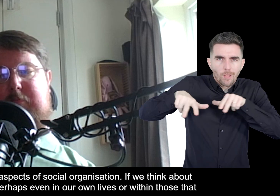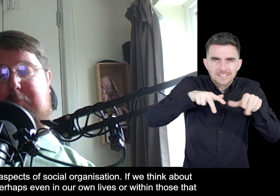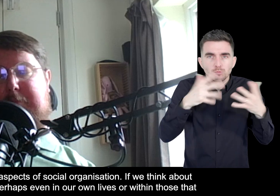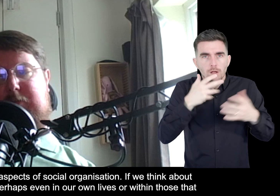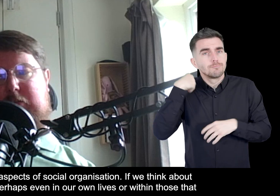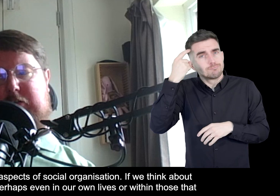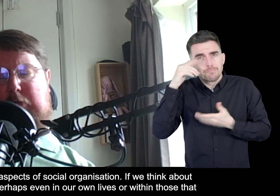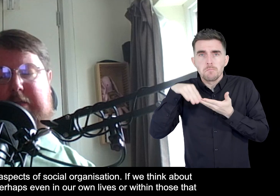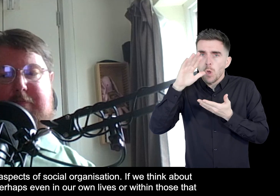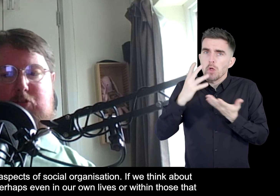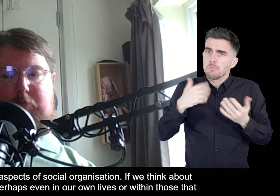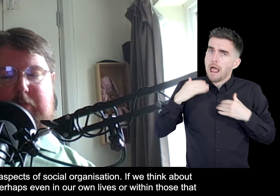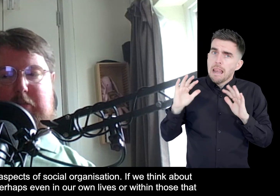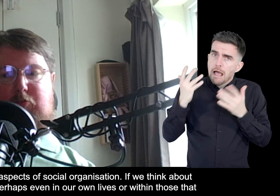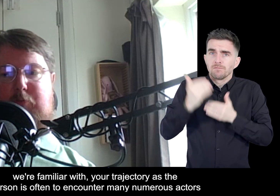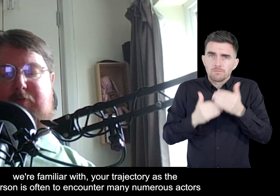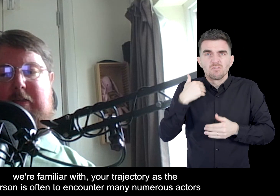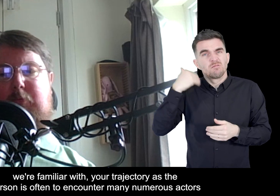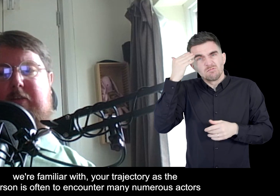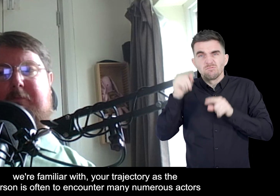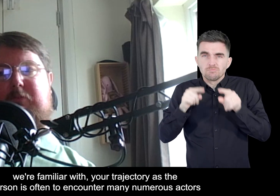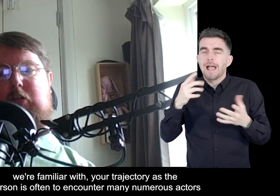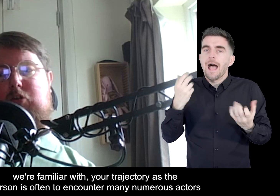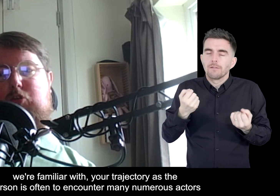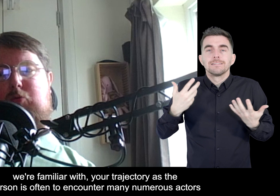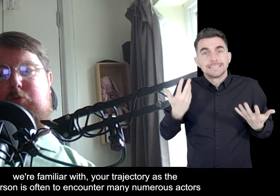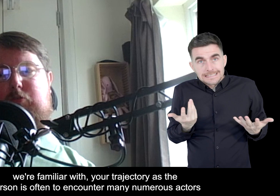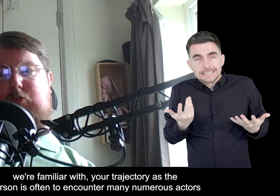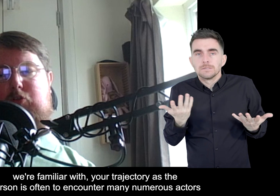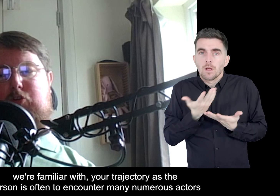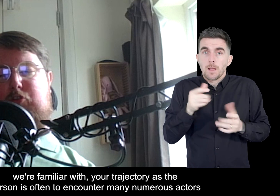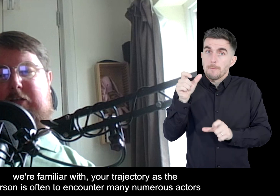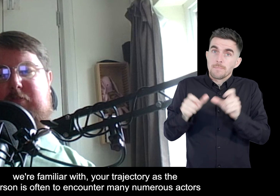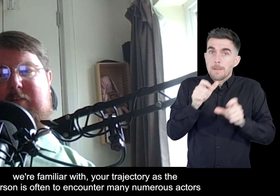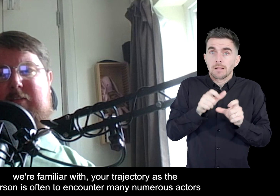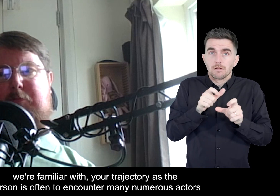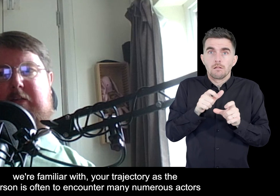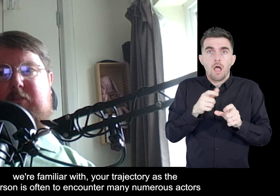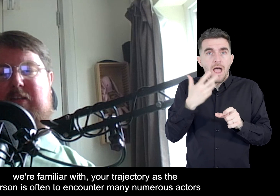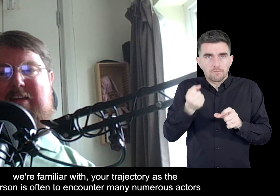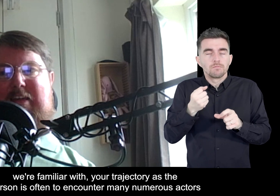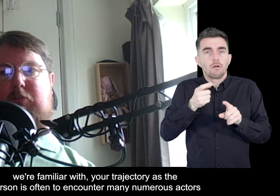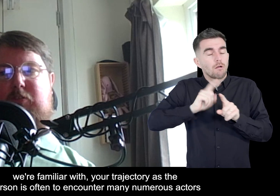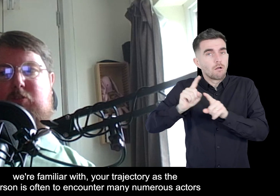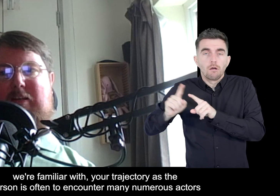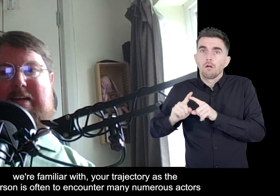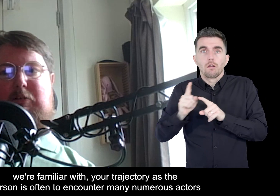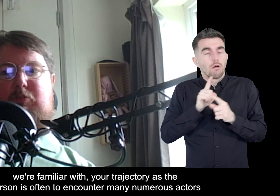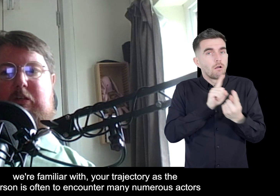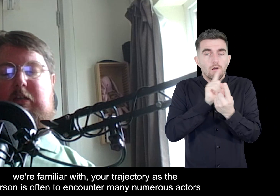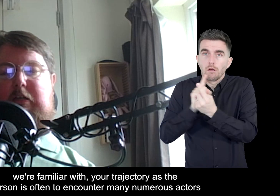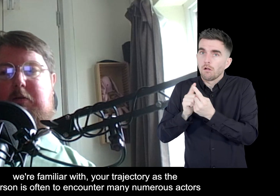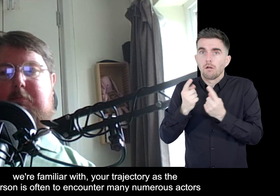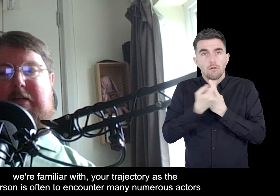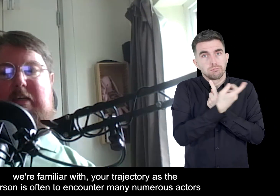about perhaps even on our own lives or within those that we're familiar with, your trajectory as a disabled person is often to